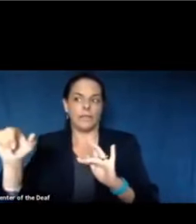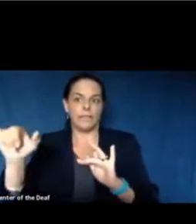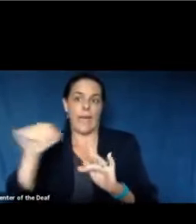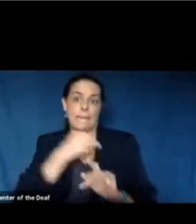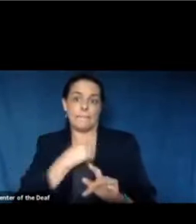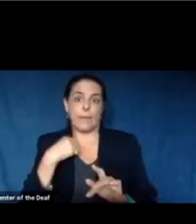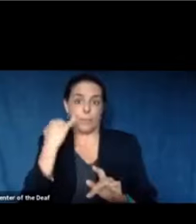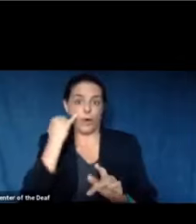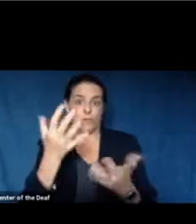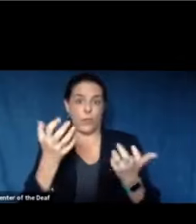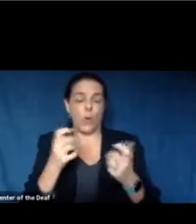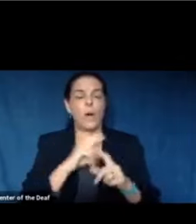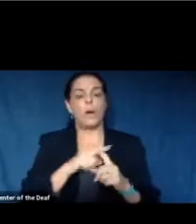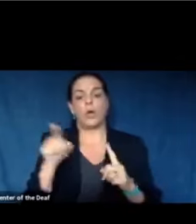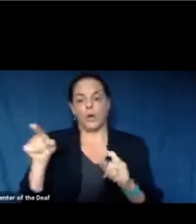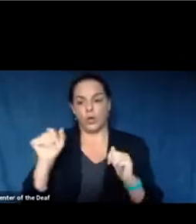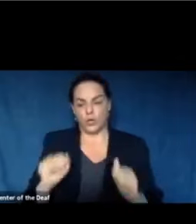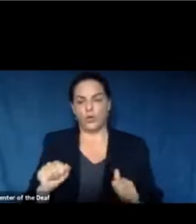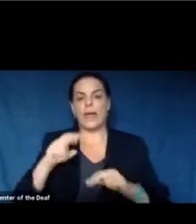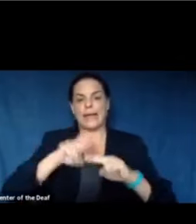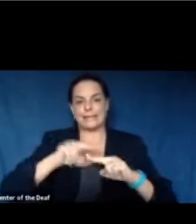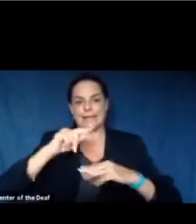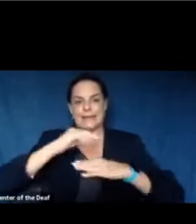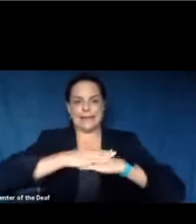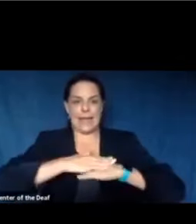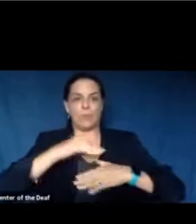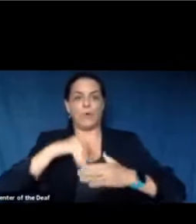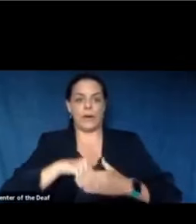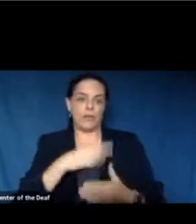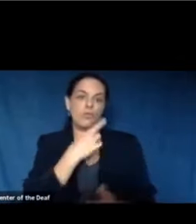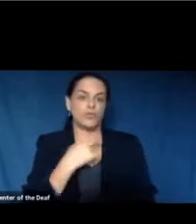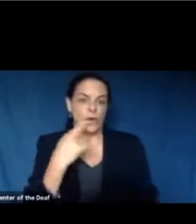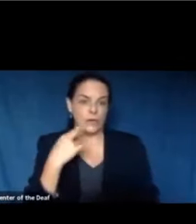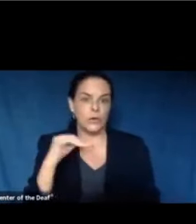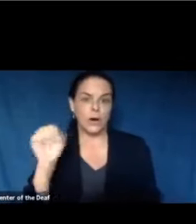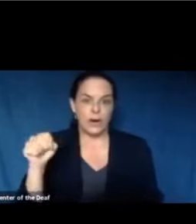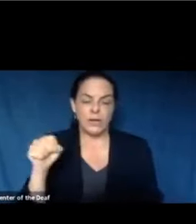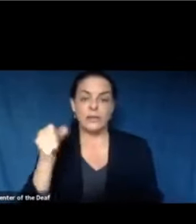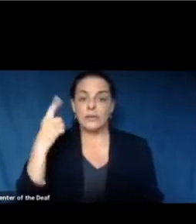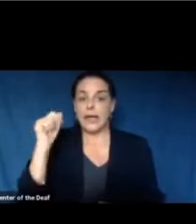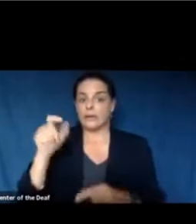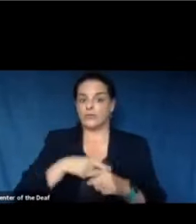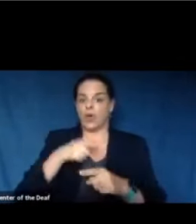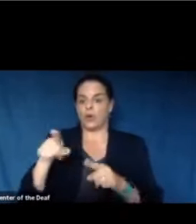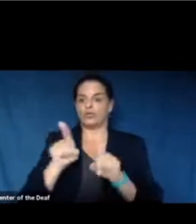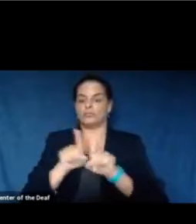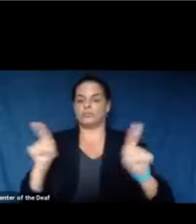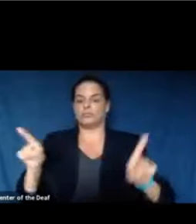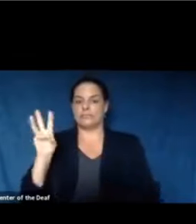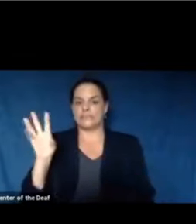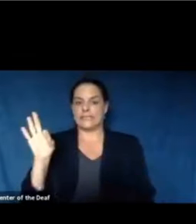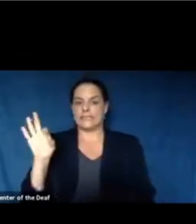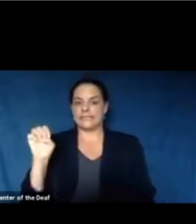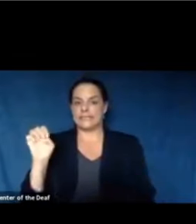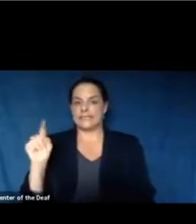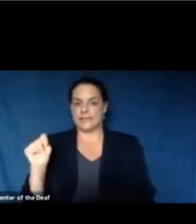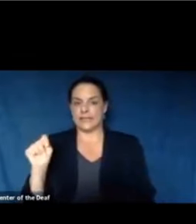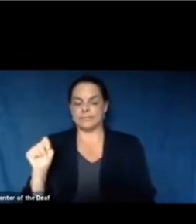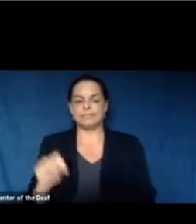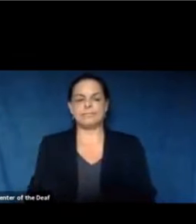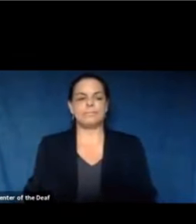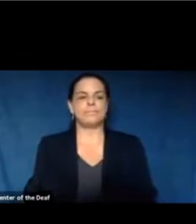would like. But you can sit at a table in a restaurant, and as long as you're maintaining your social distance, does stay within the